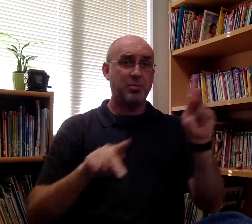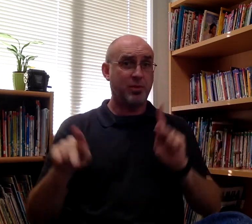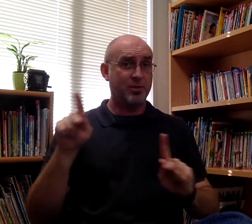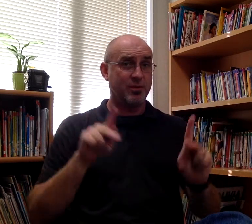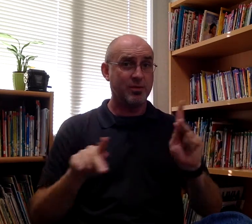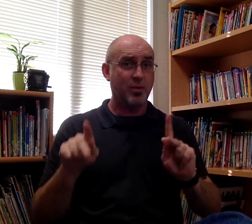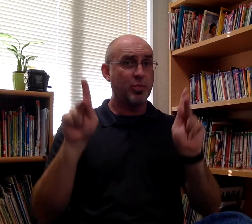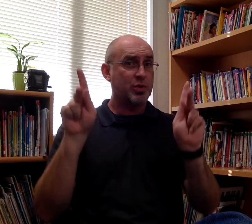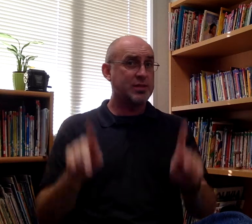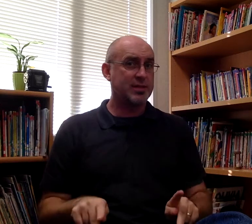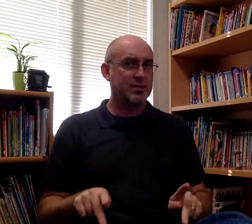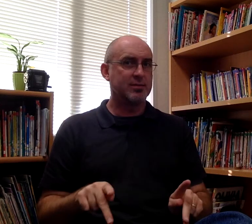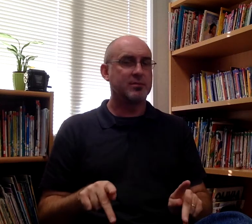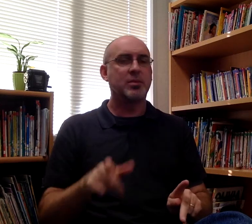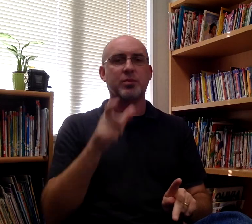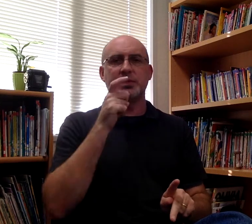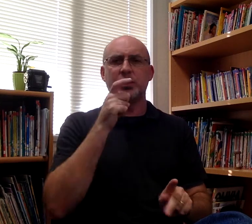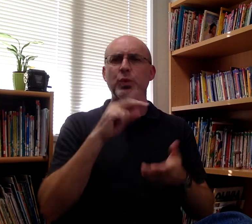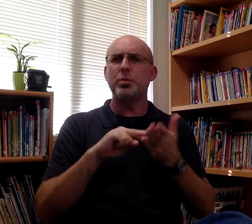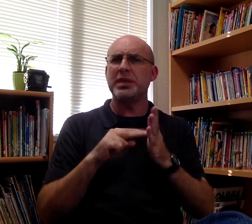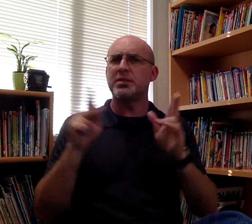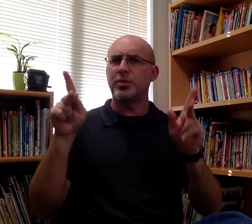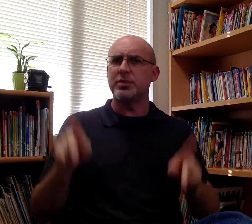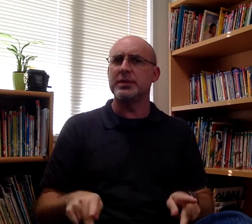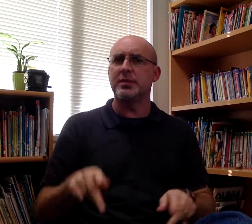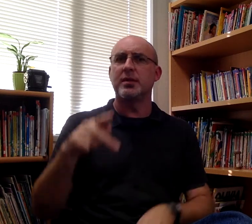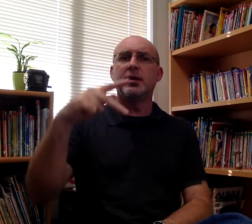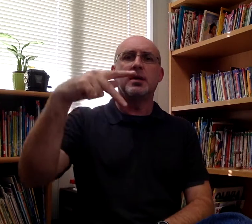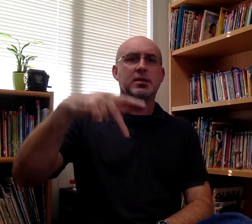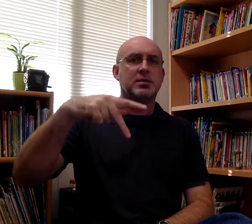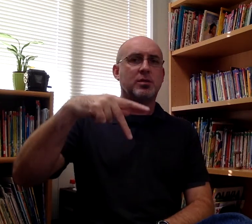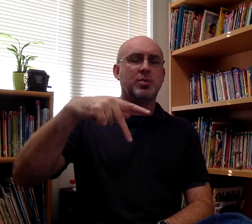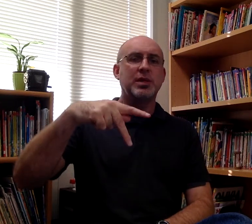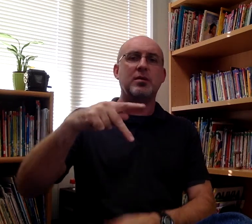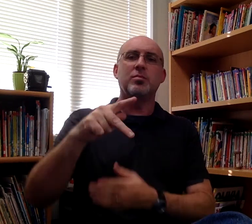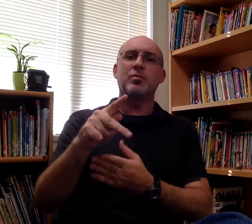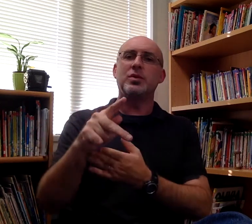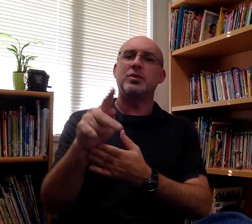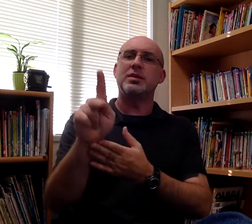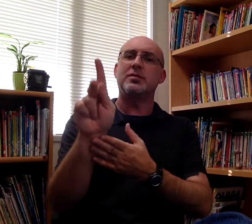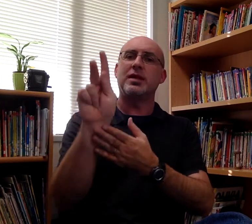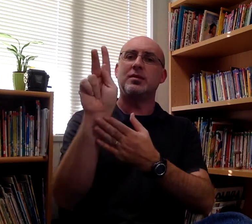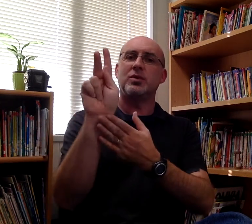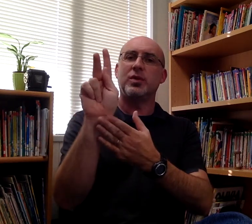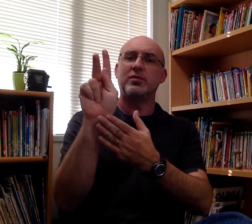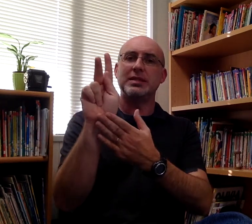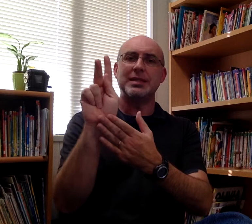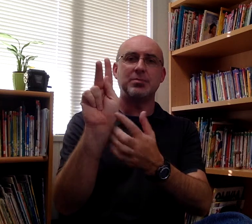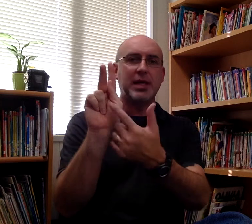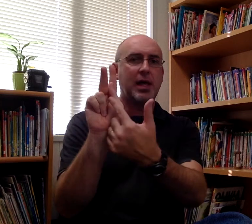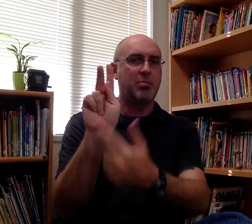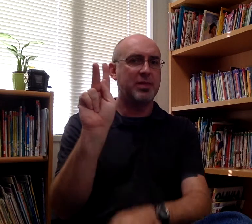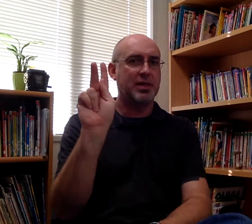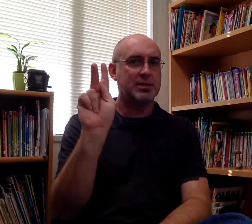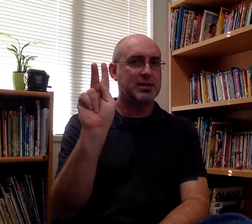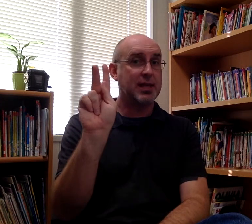people or person. Remember we said who means person. So P, when you have that tipped up, that's the